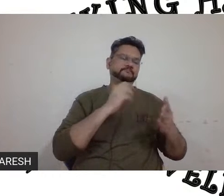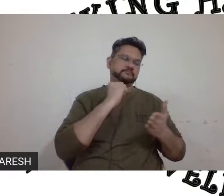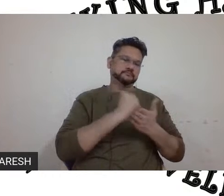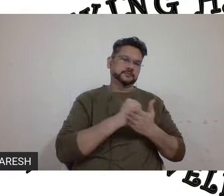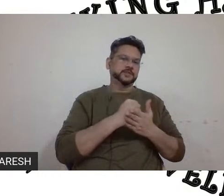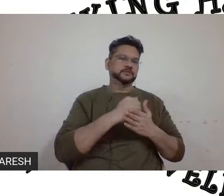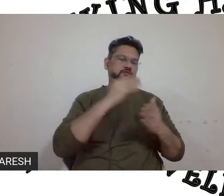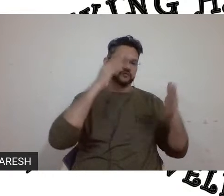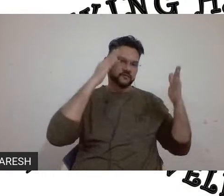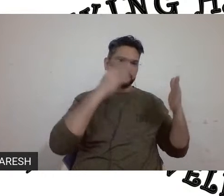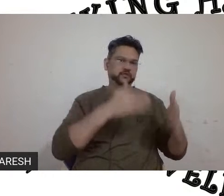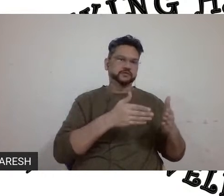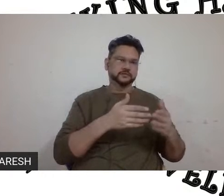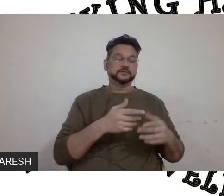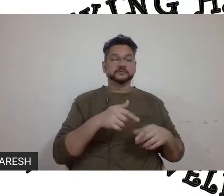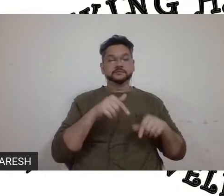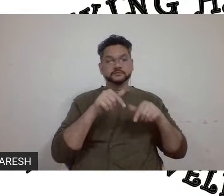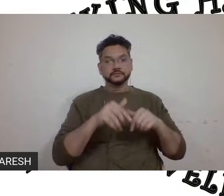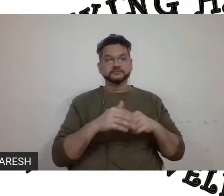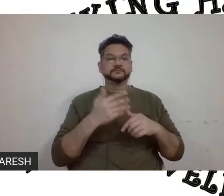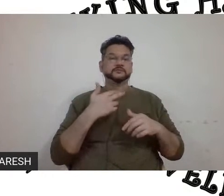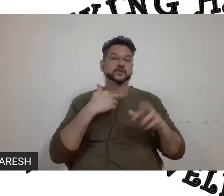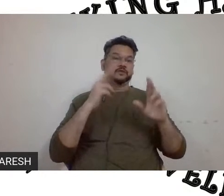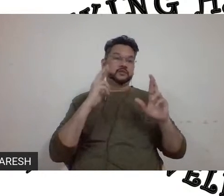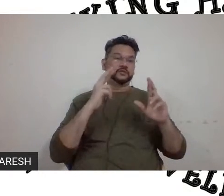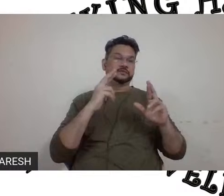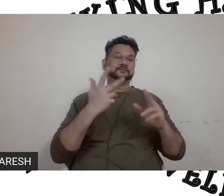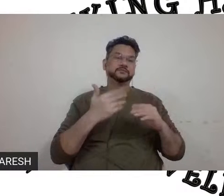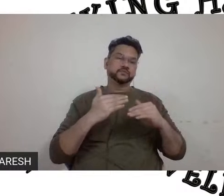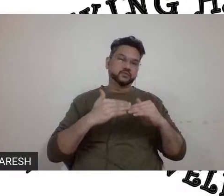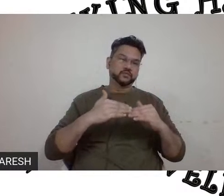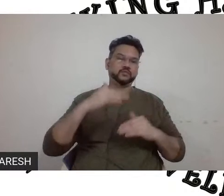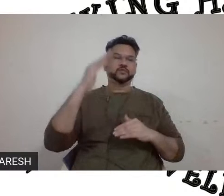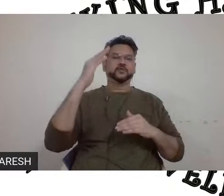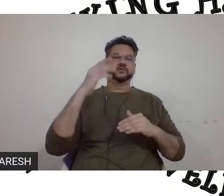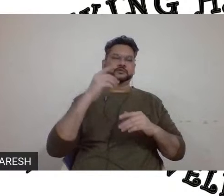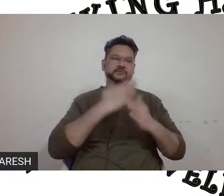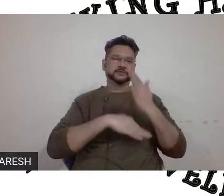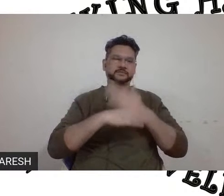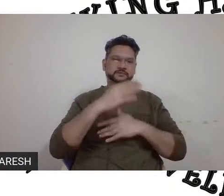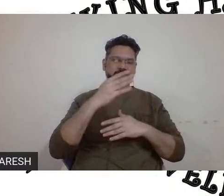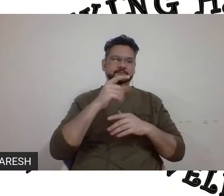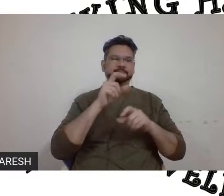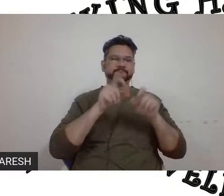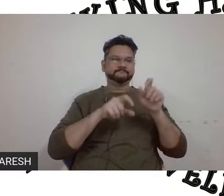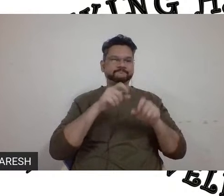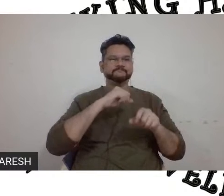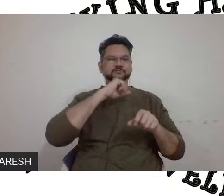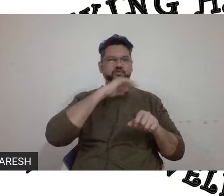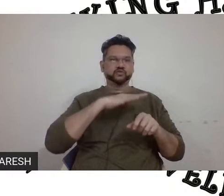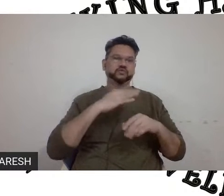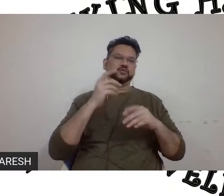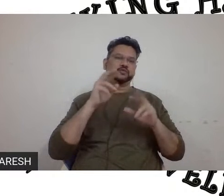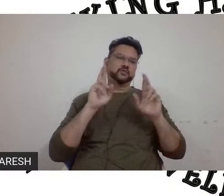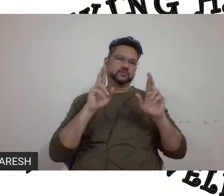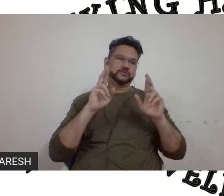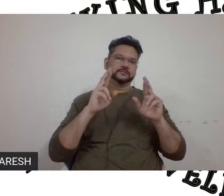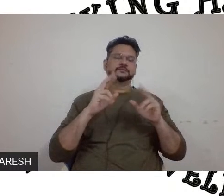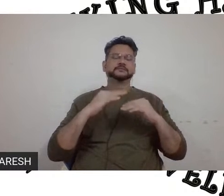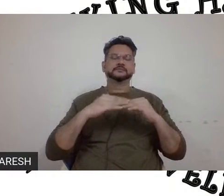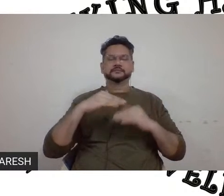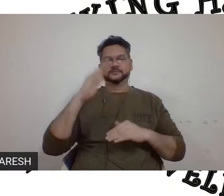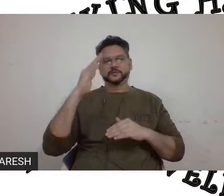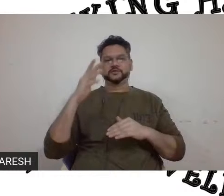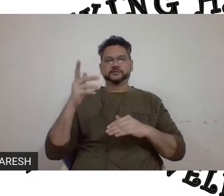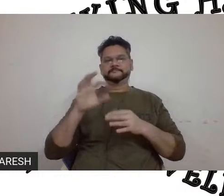and more youth with disabilities would get jobs into private sector with rightful skill, uh, I would thank once again